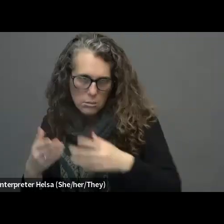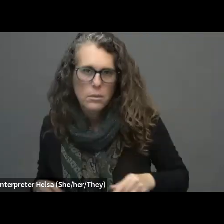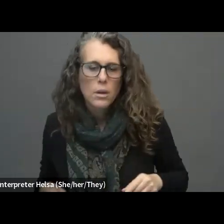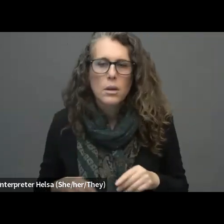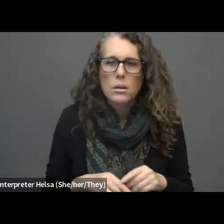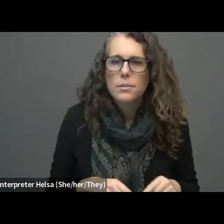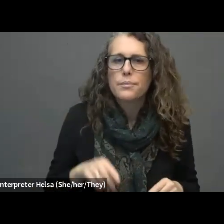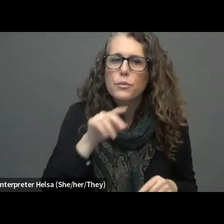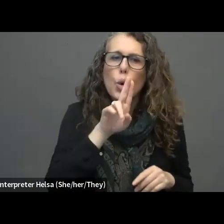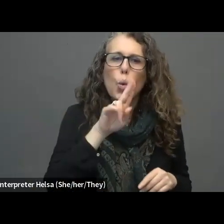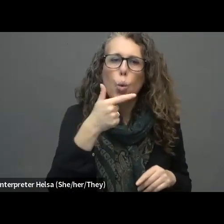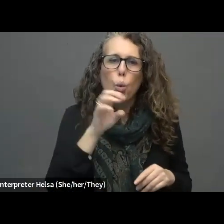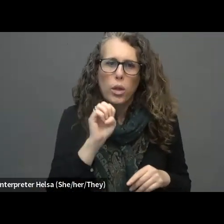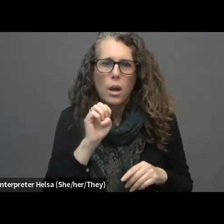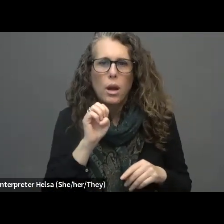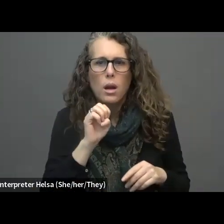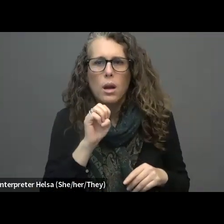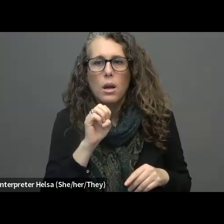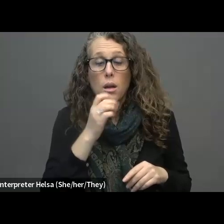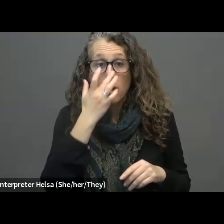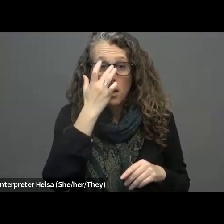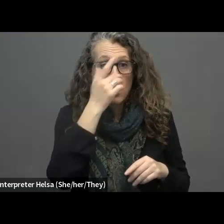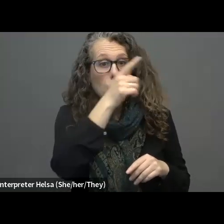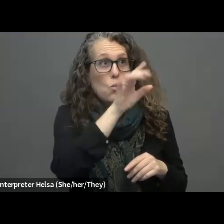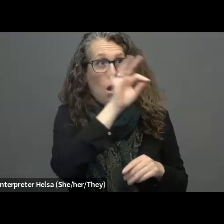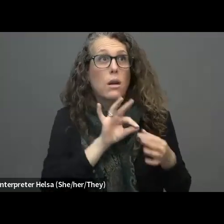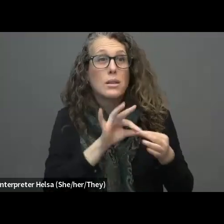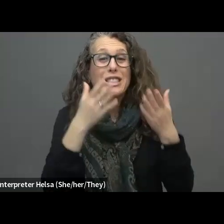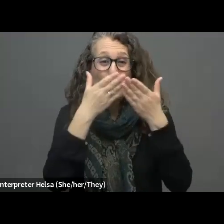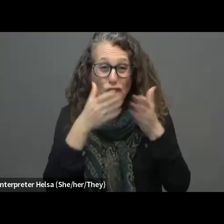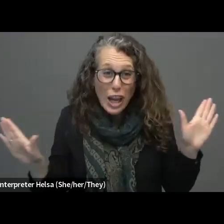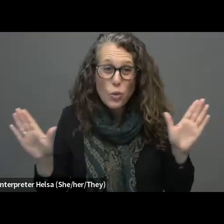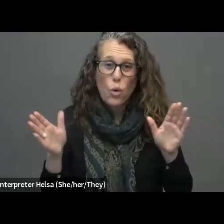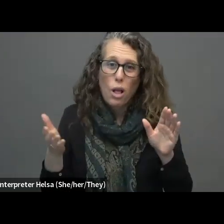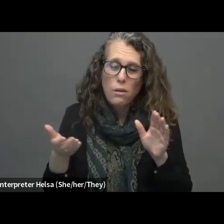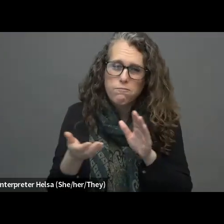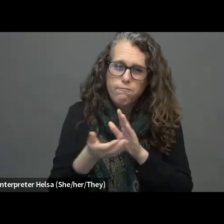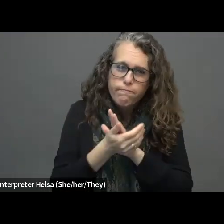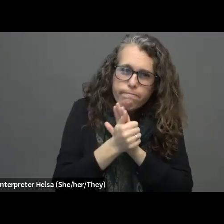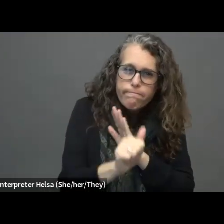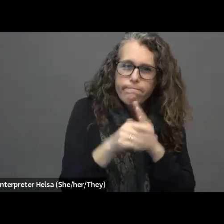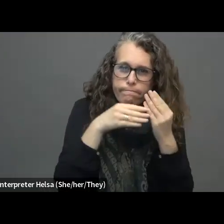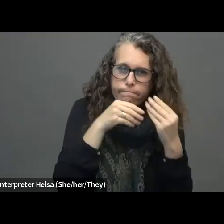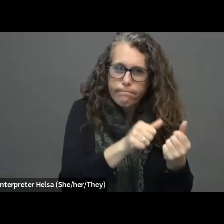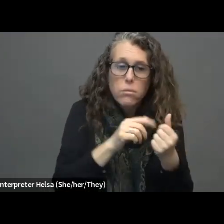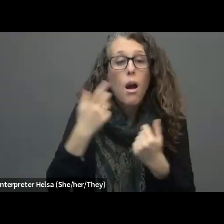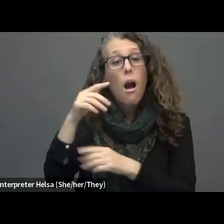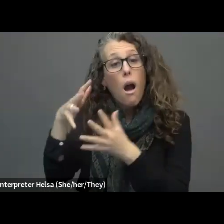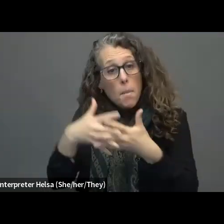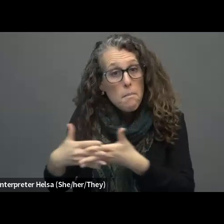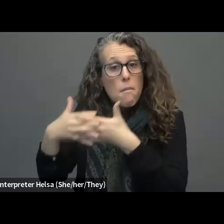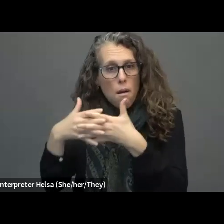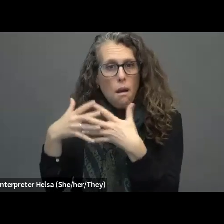Ute, what you were saying, more general, like a general proficiency, there are instruments around, especially in the United States. There's this